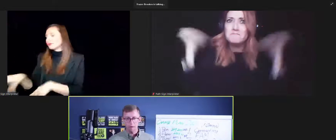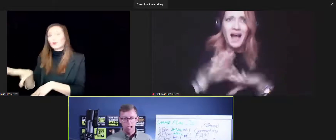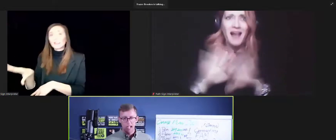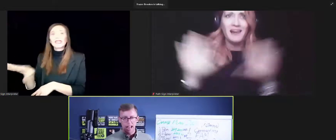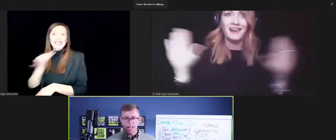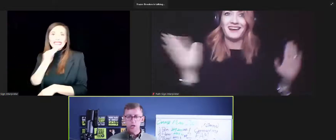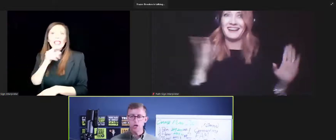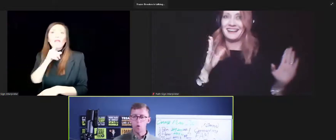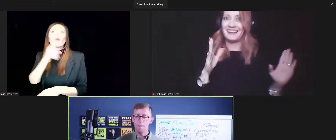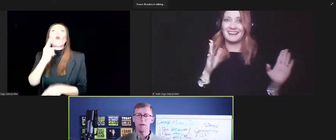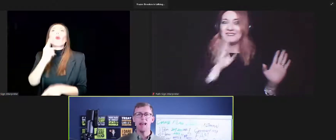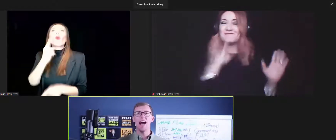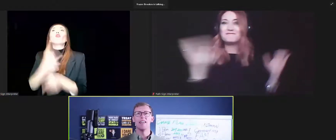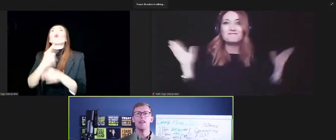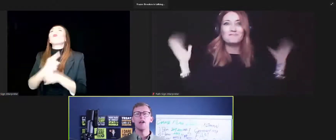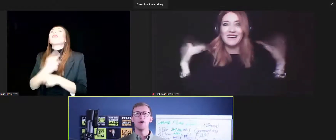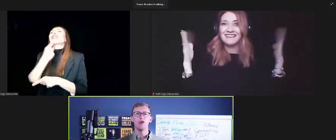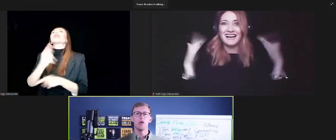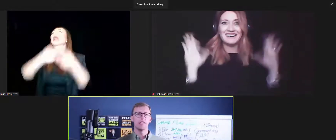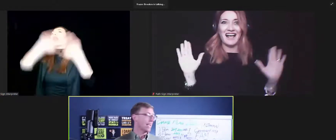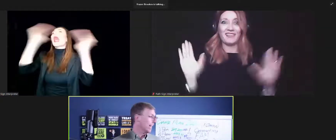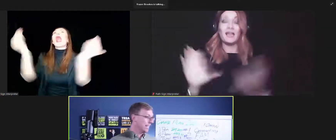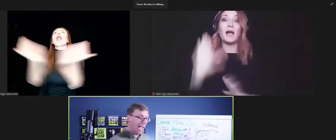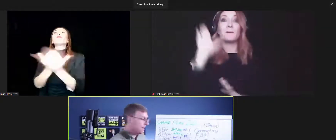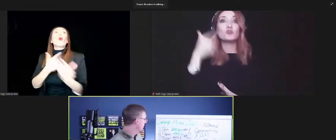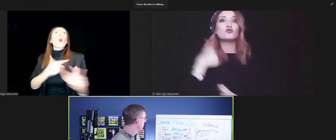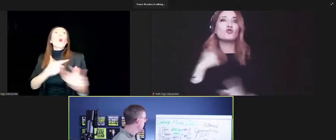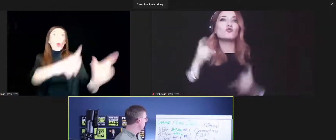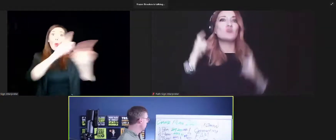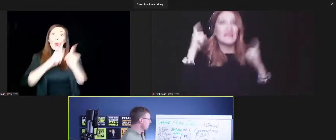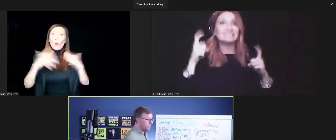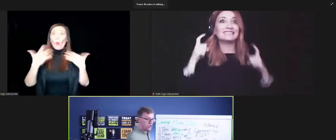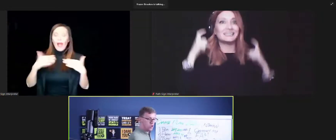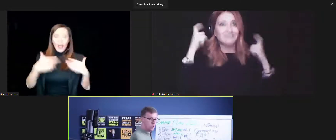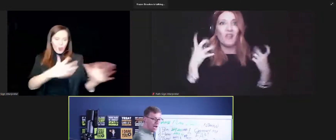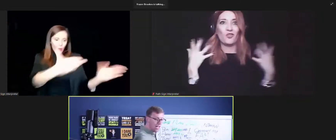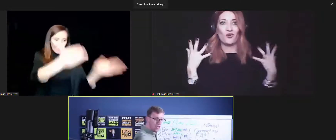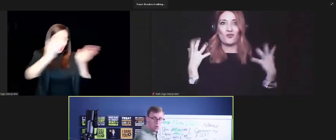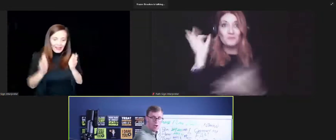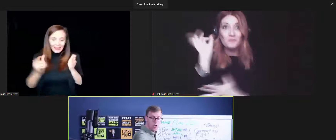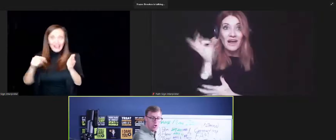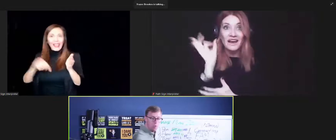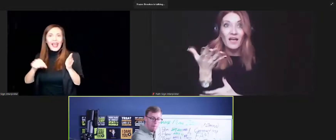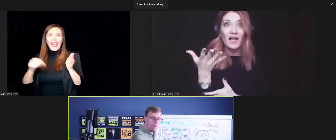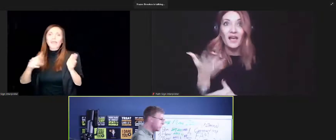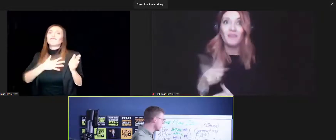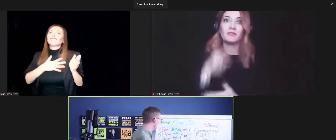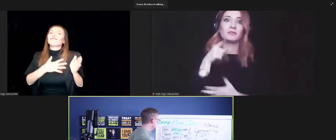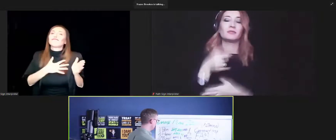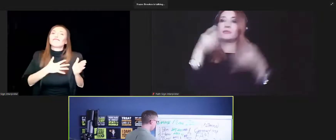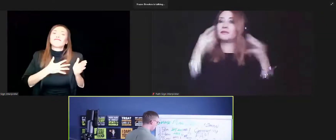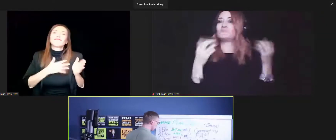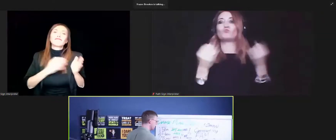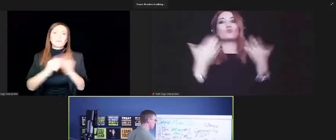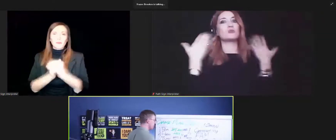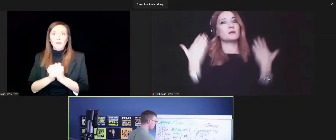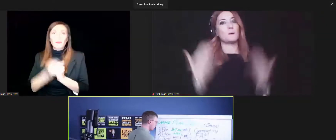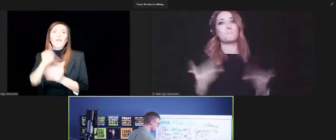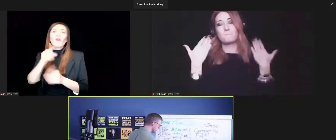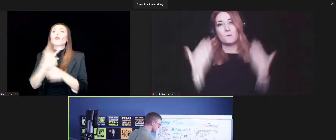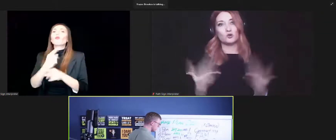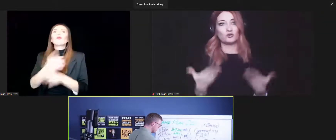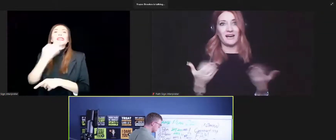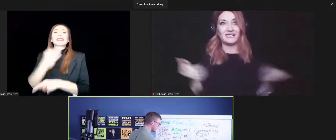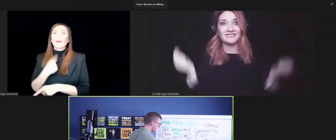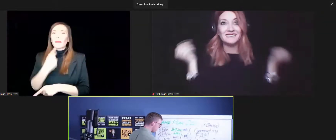up into a plan that you can take. And again, you ask the question to one person, 1, to 2,